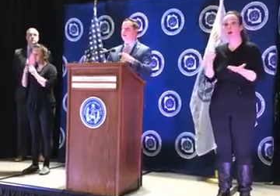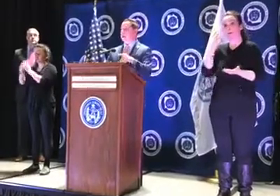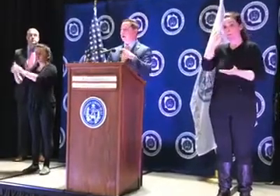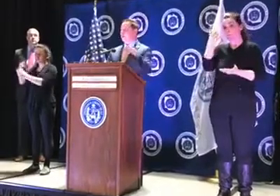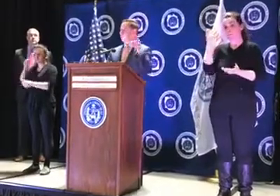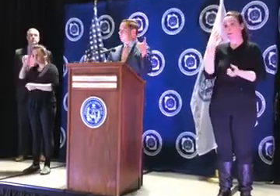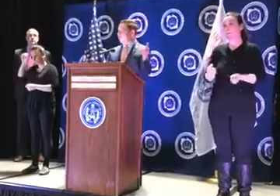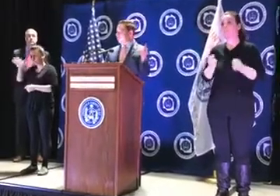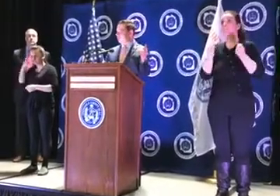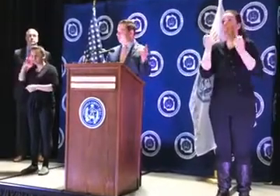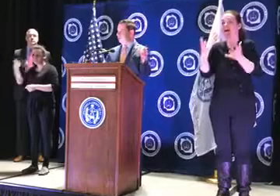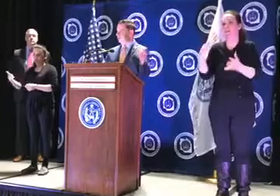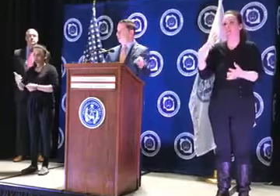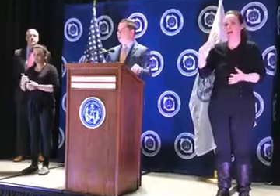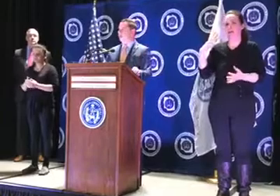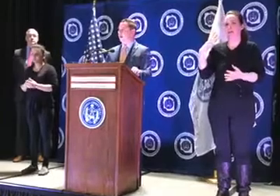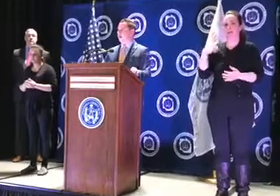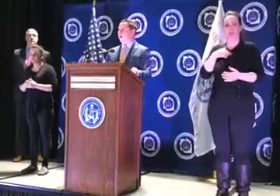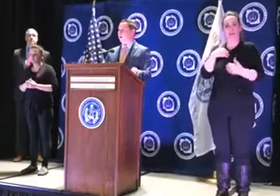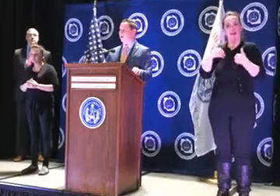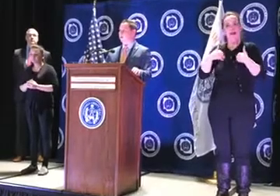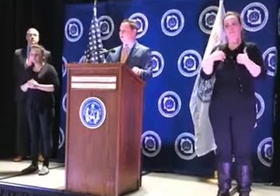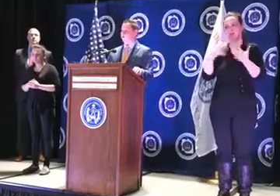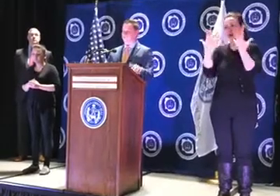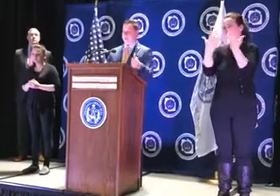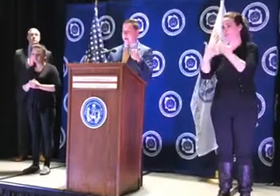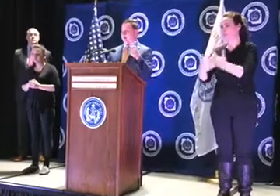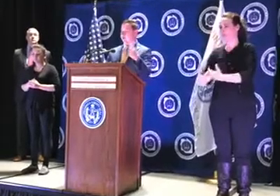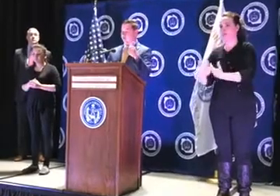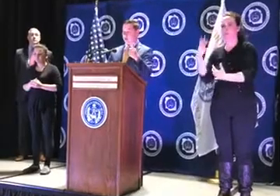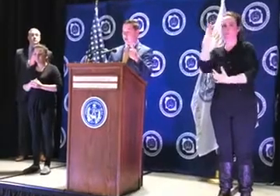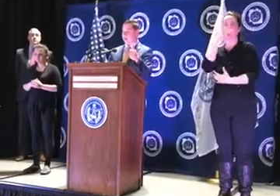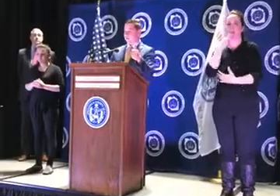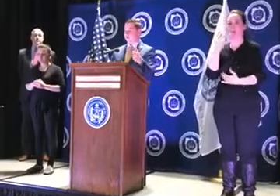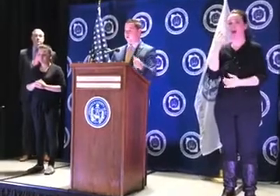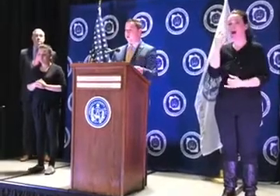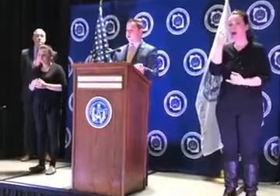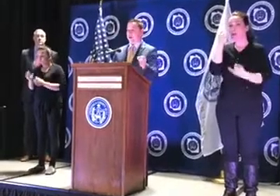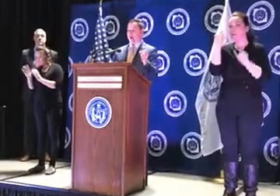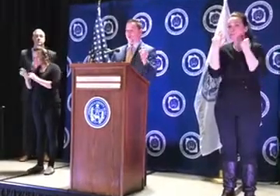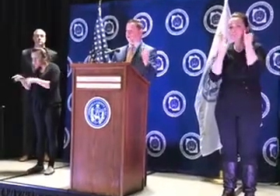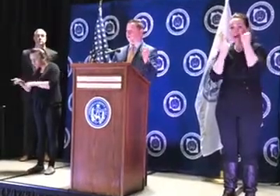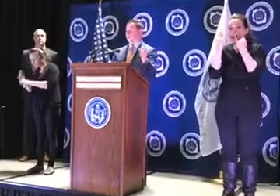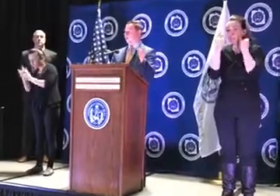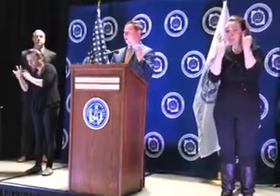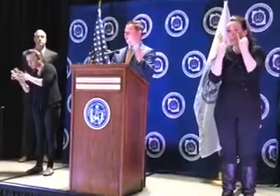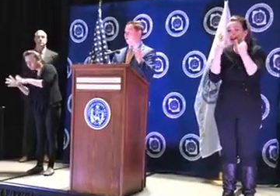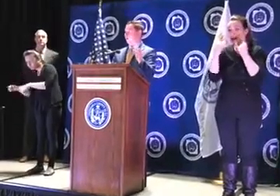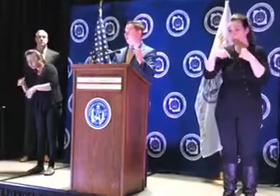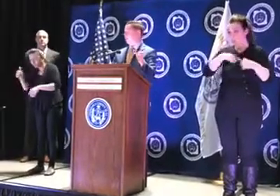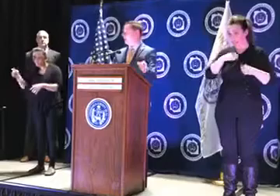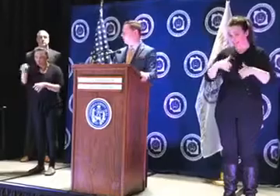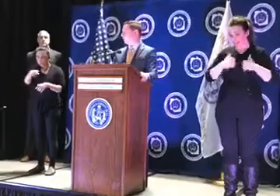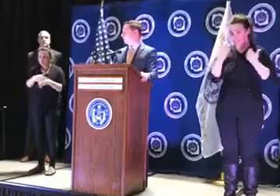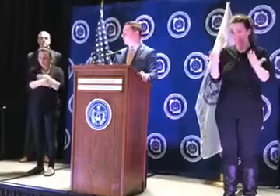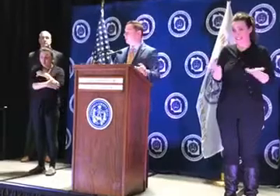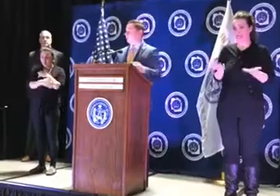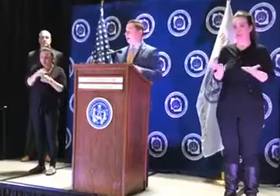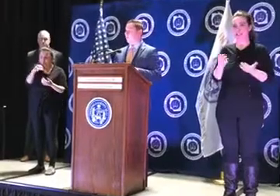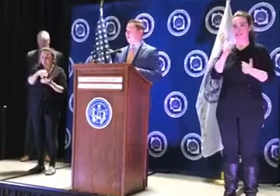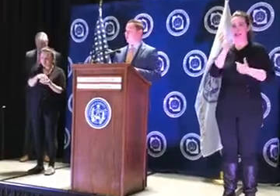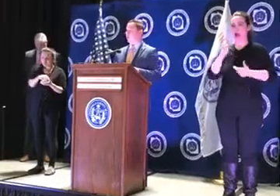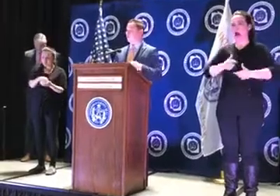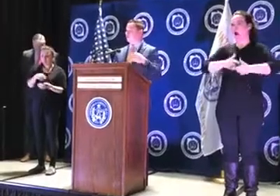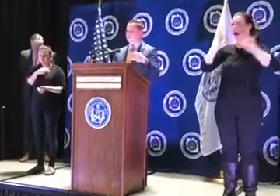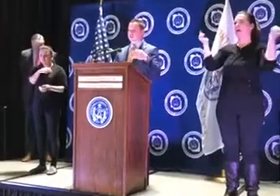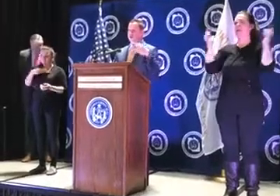it. Imagine if we're a rural community that has, if they have a small hospital, they have 1 or 2 primary care providers, they don't